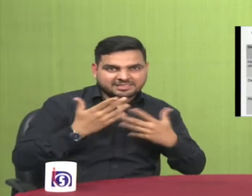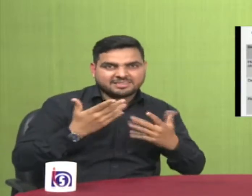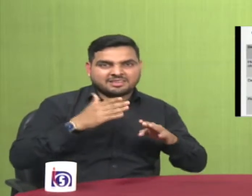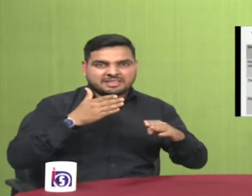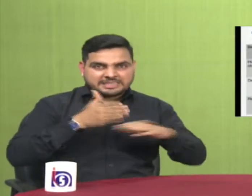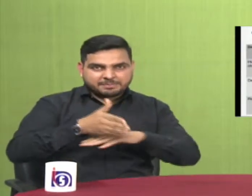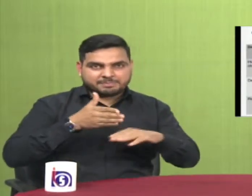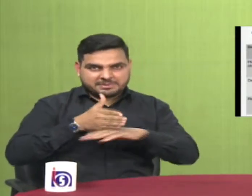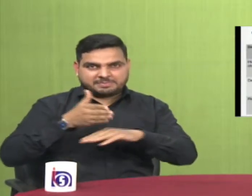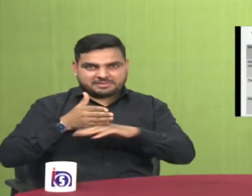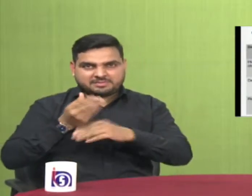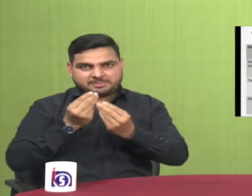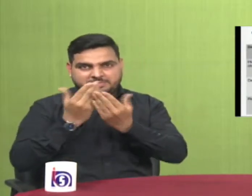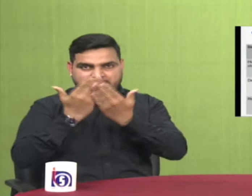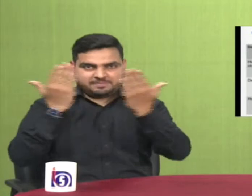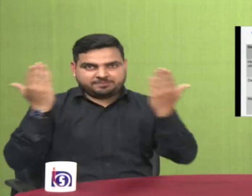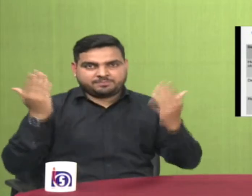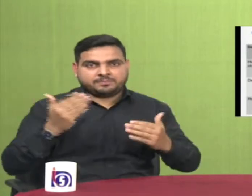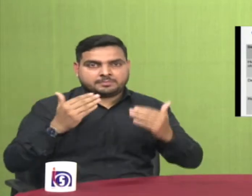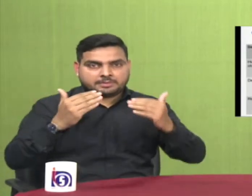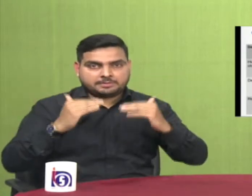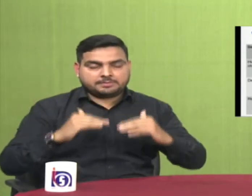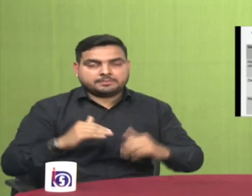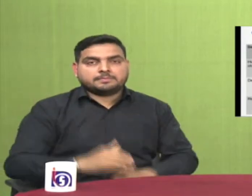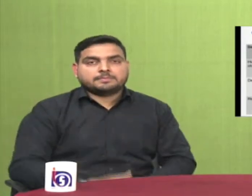By getting angry, feeling troubled.